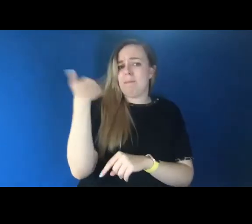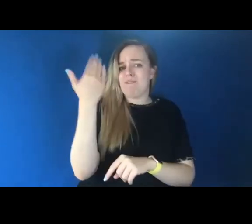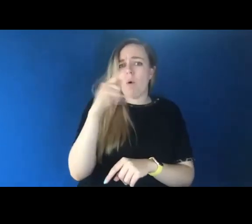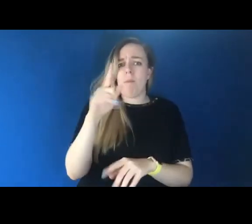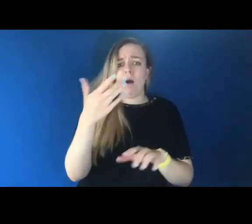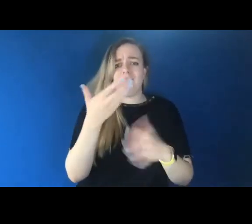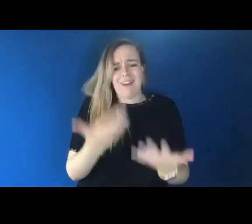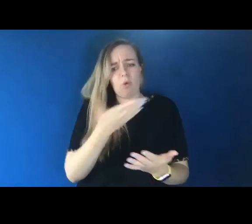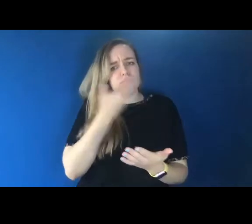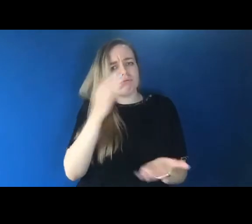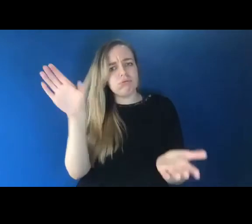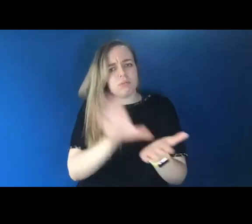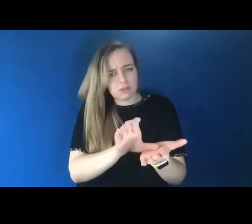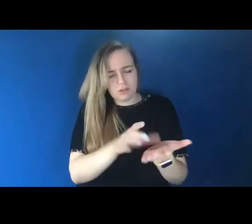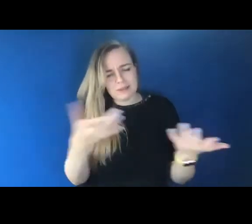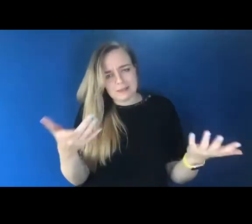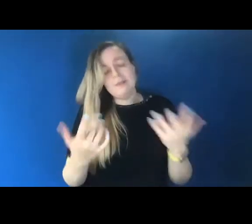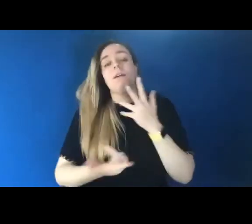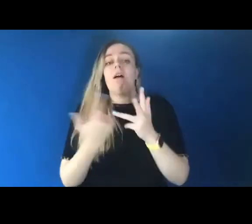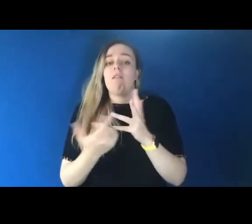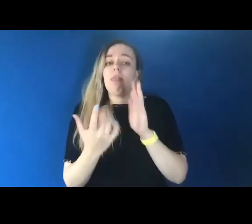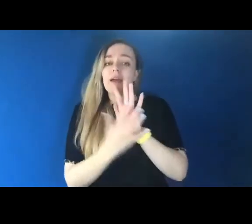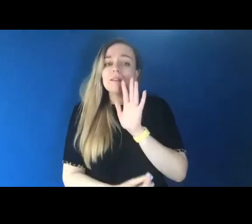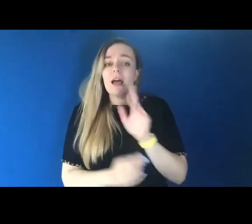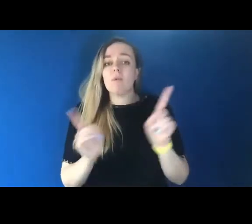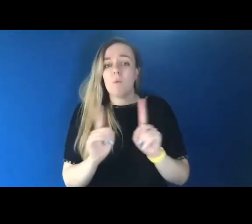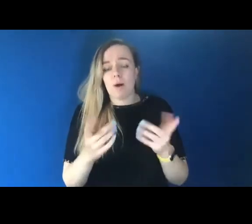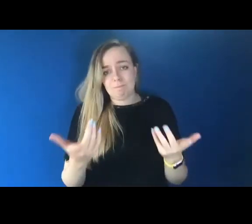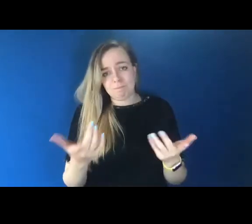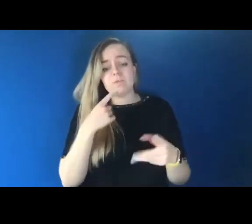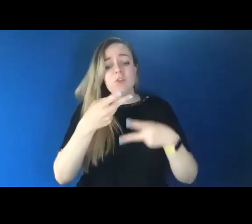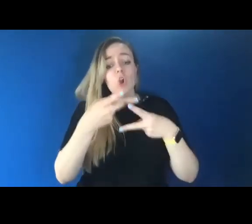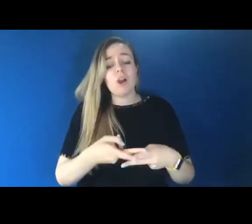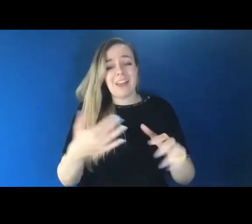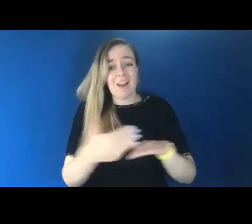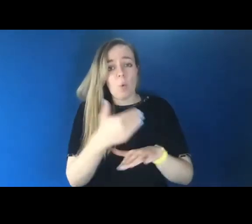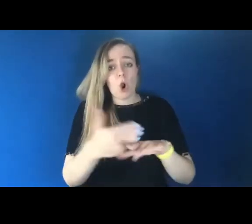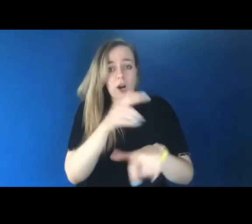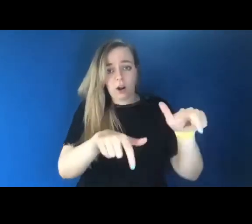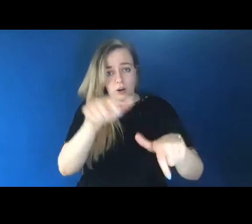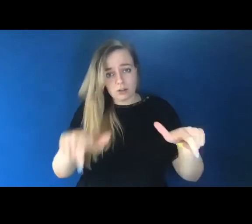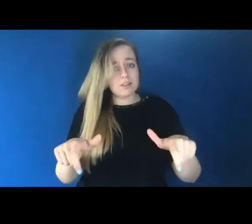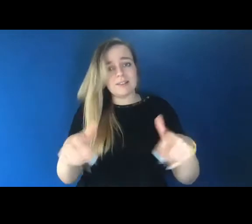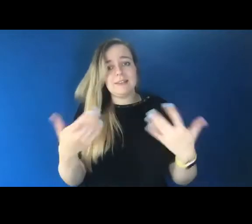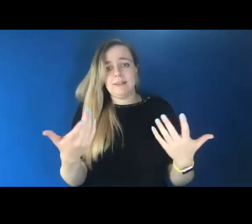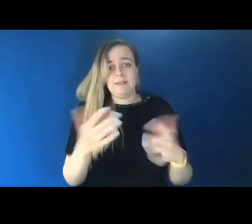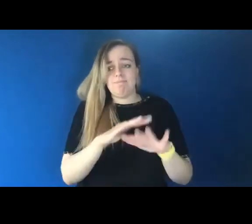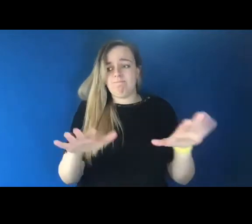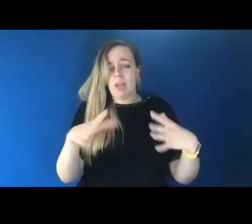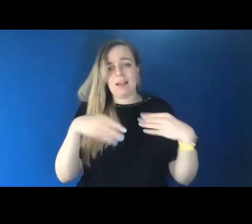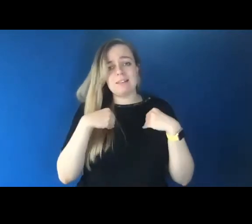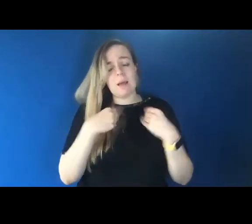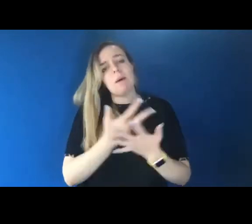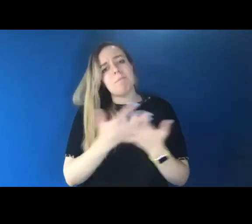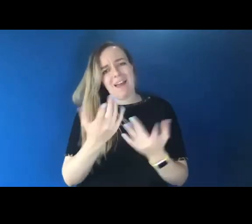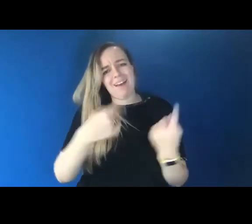cuts. Another example of the disregard for care workers is the unacceptable fact that many